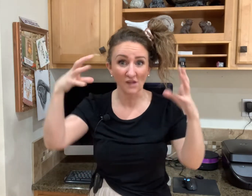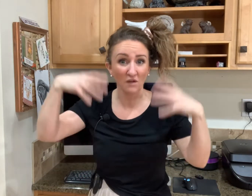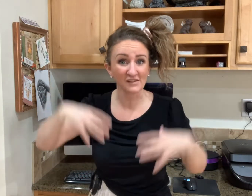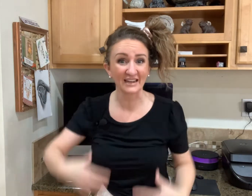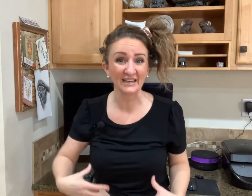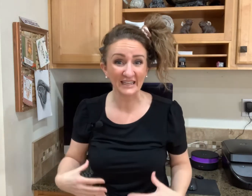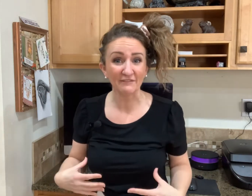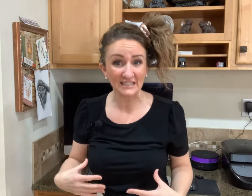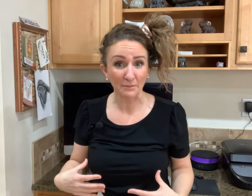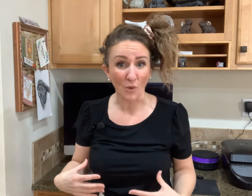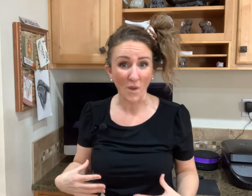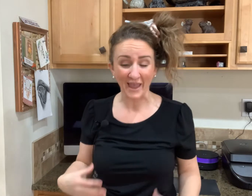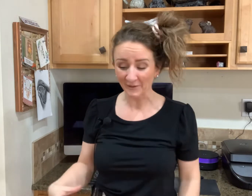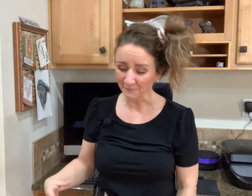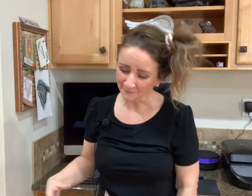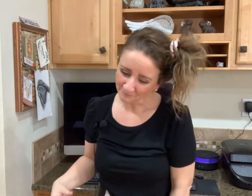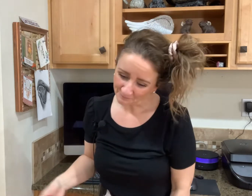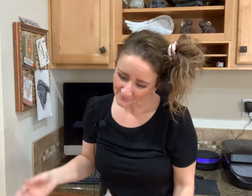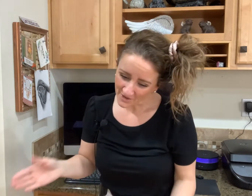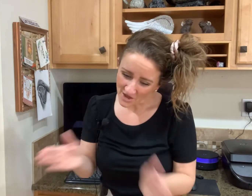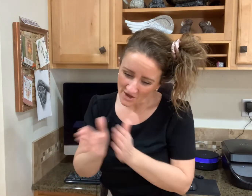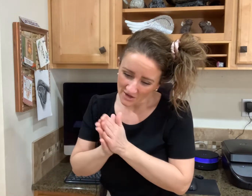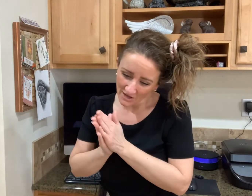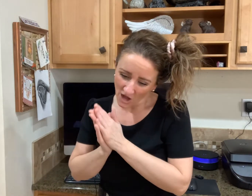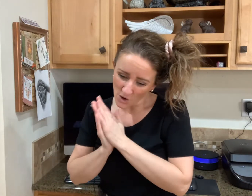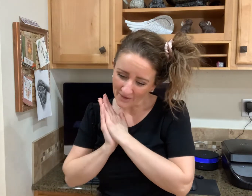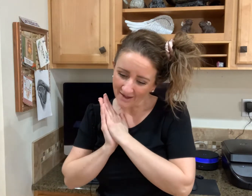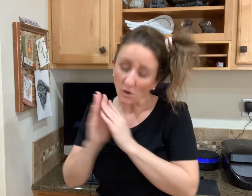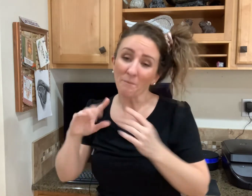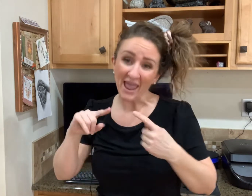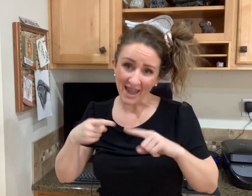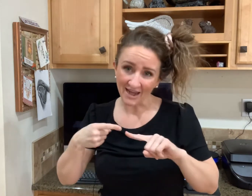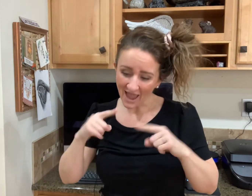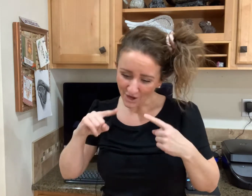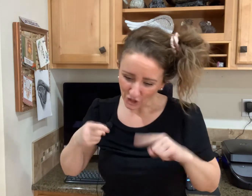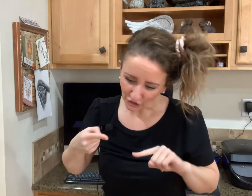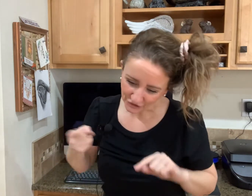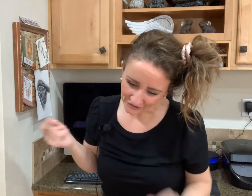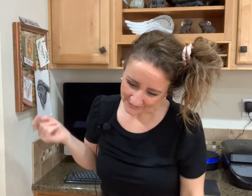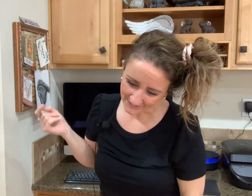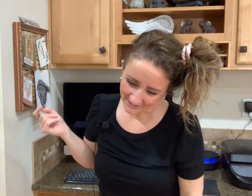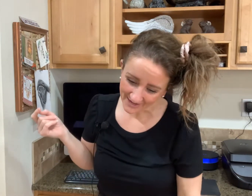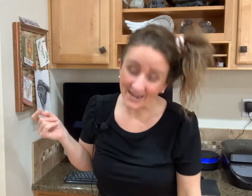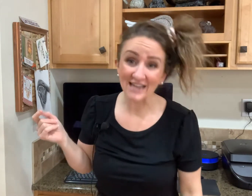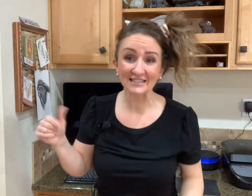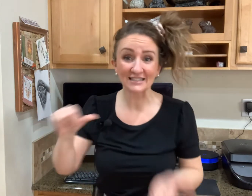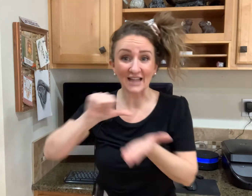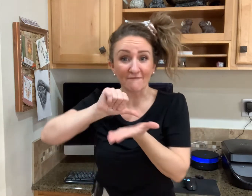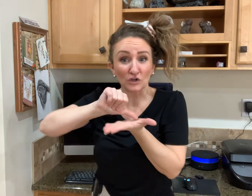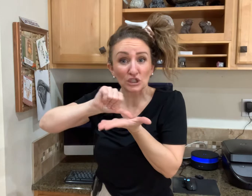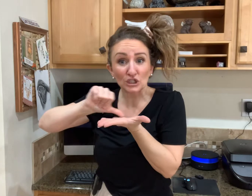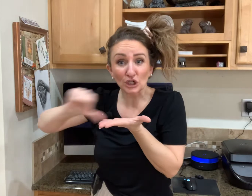in an even deeper way. Okay, so pain and hurt. Next is a sign for